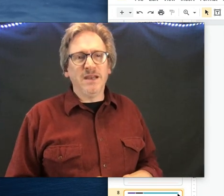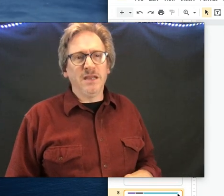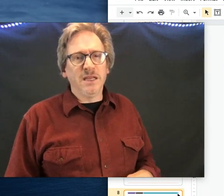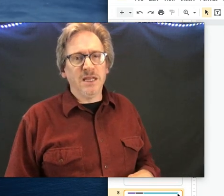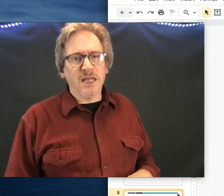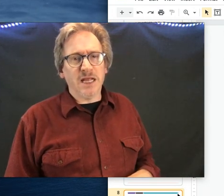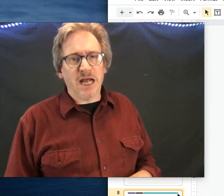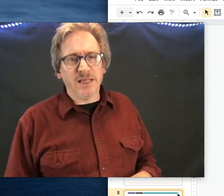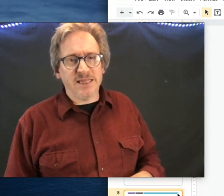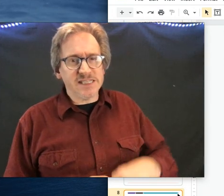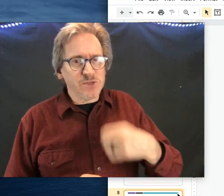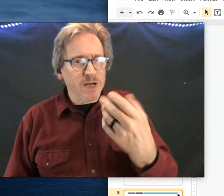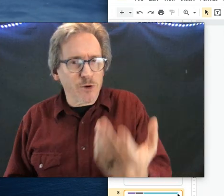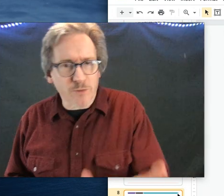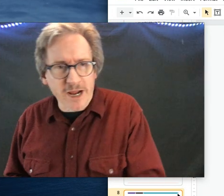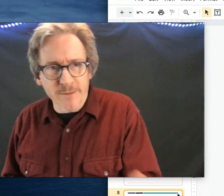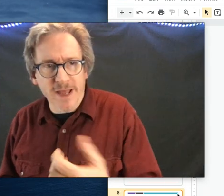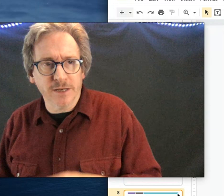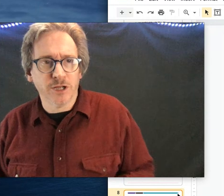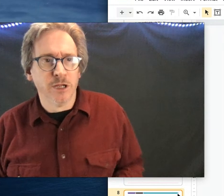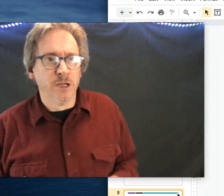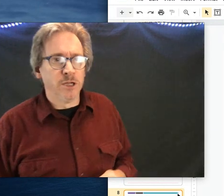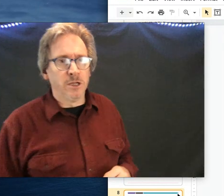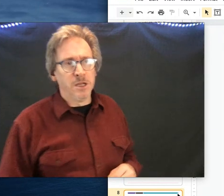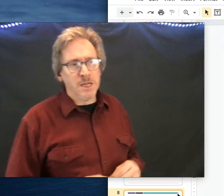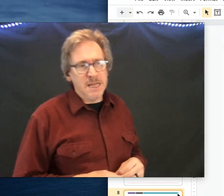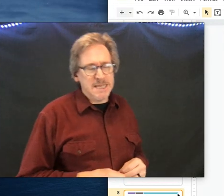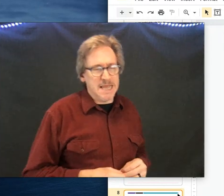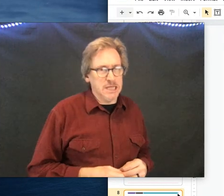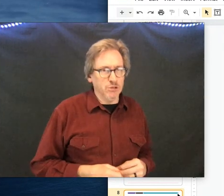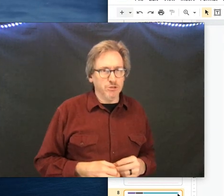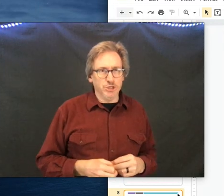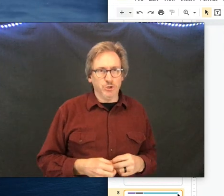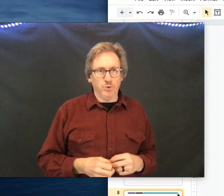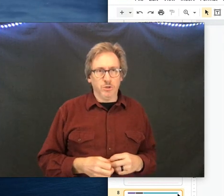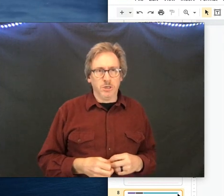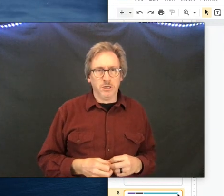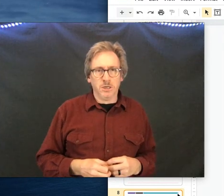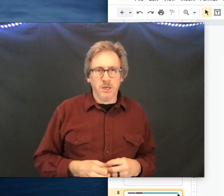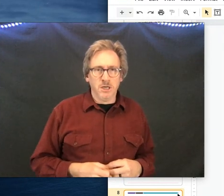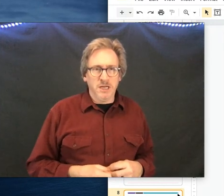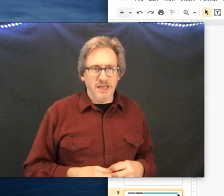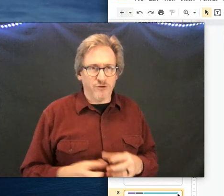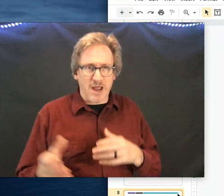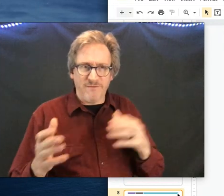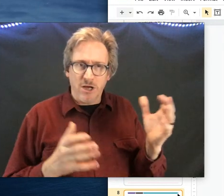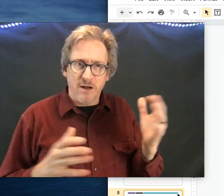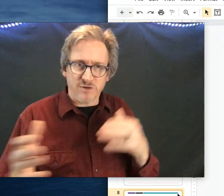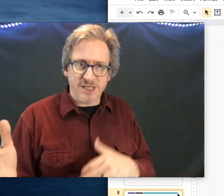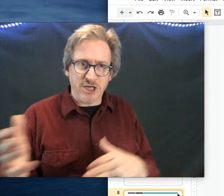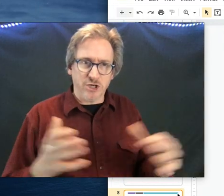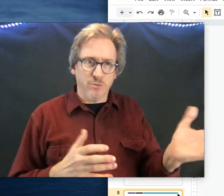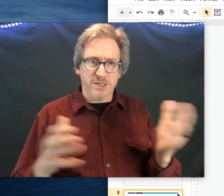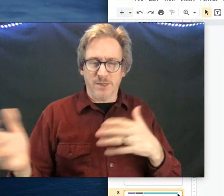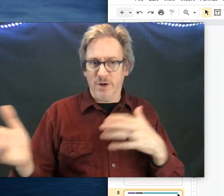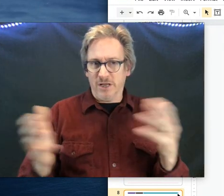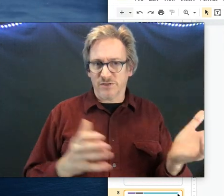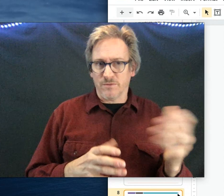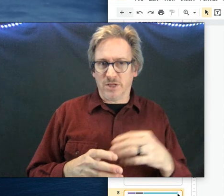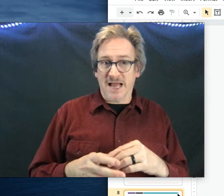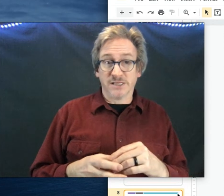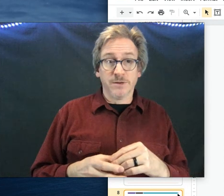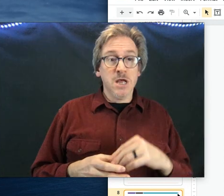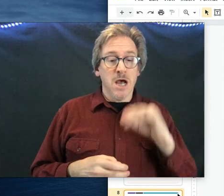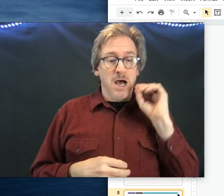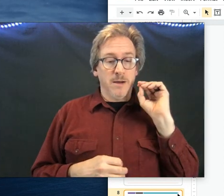And then this is what I would recommend that you do if you're having conversation with someone else